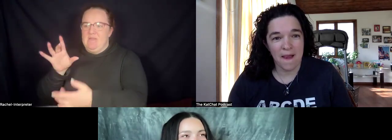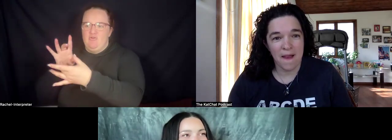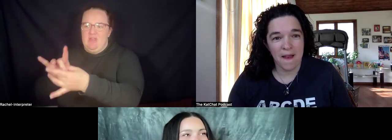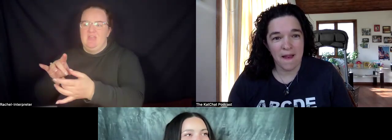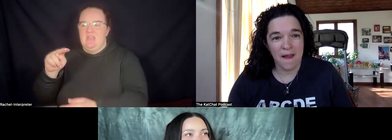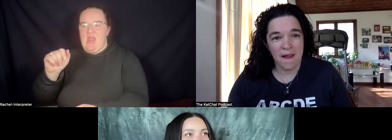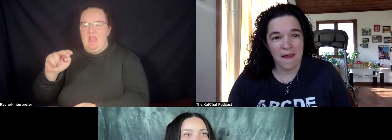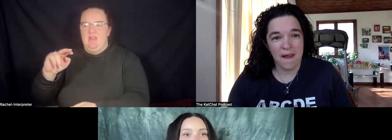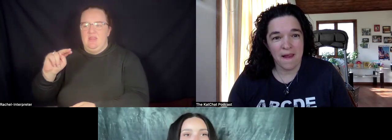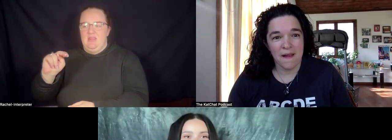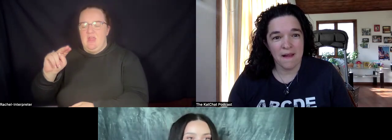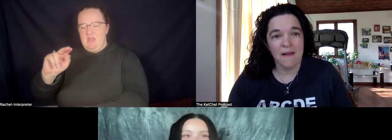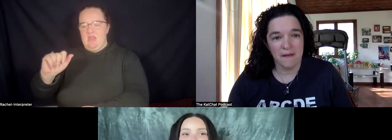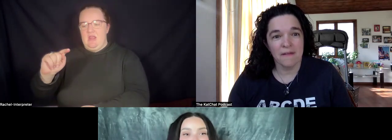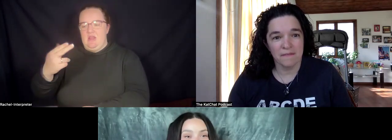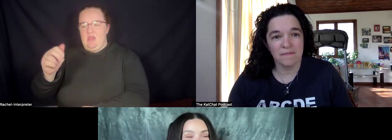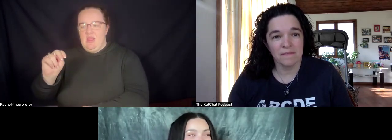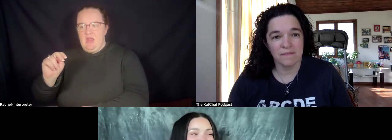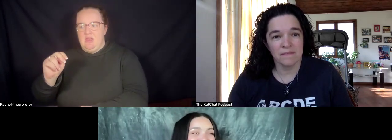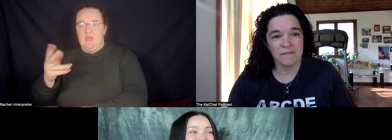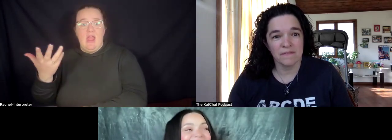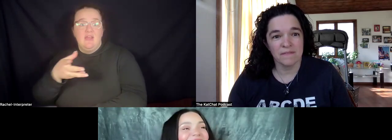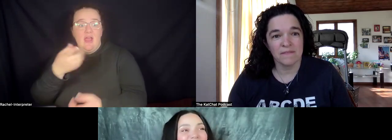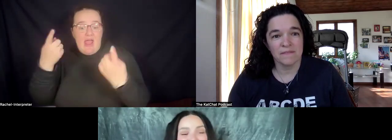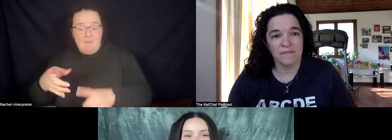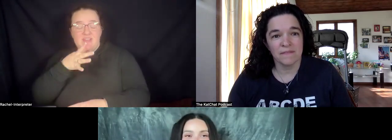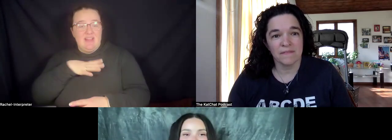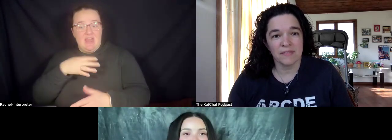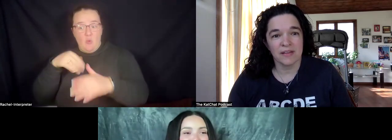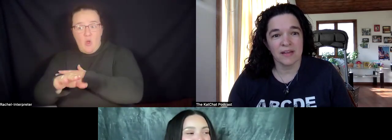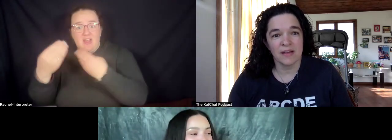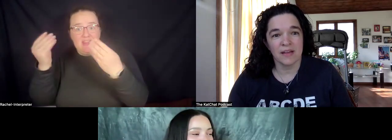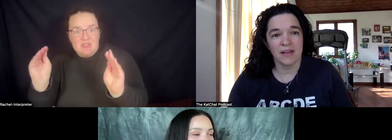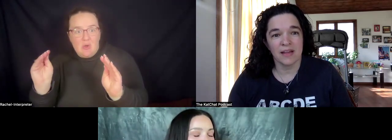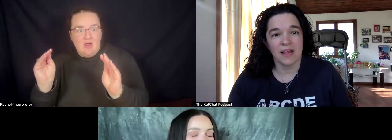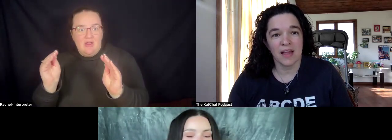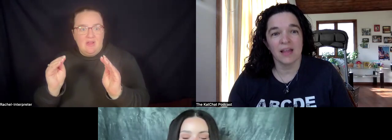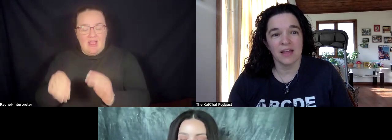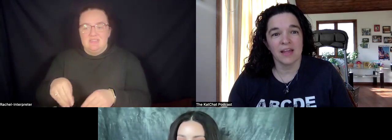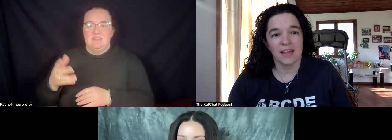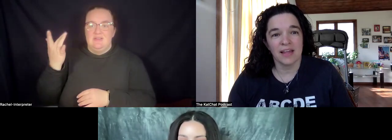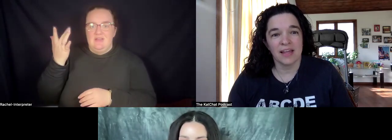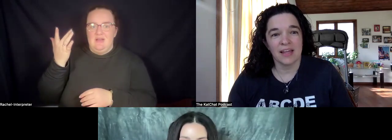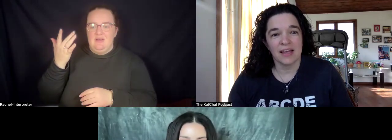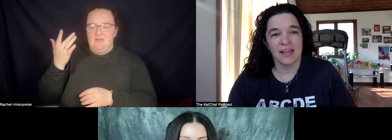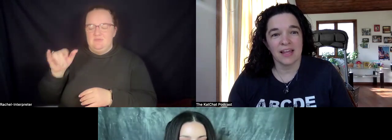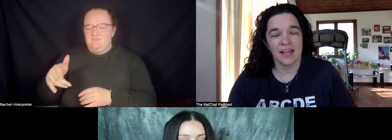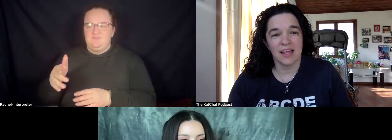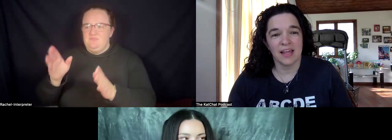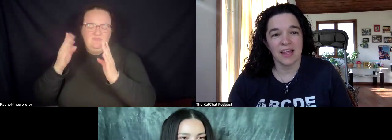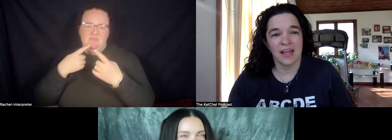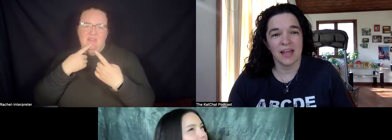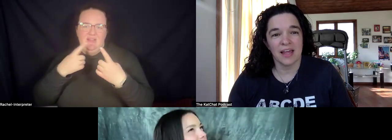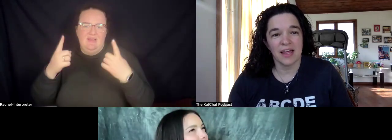coverage. And a lady walked into the store that we were filming in because we are filming along quite a famous, it's